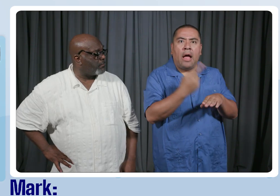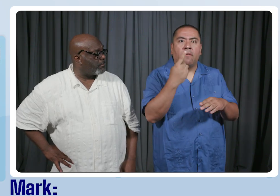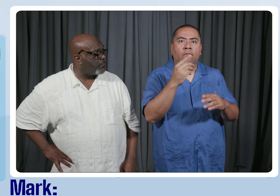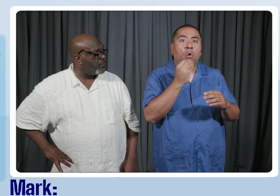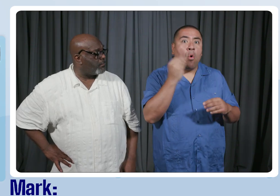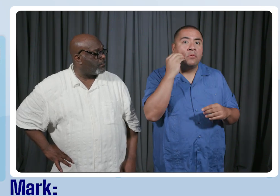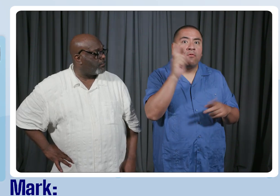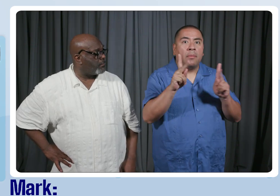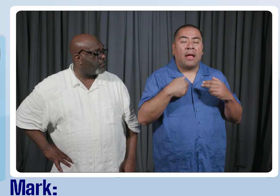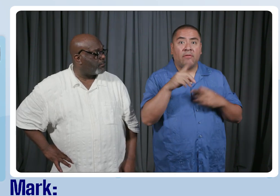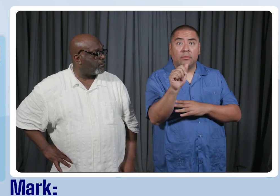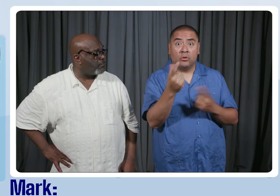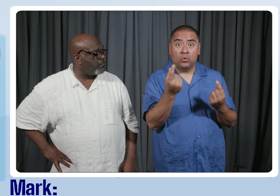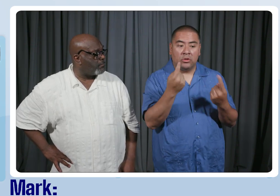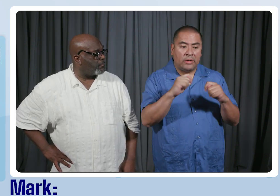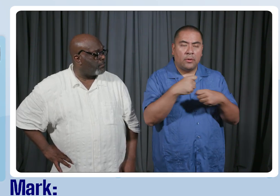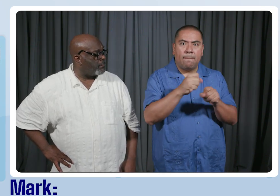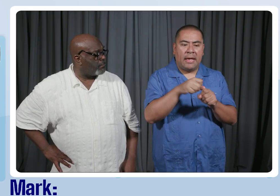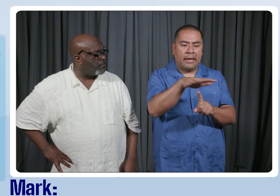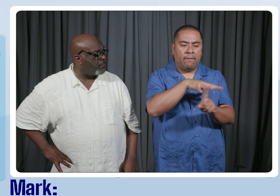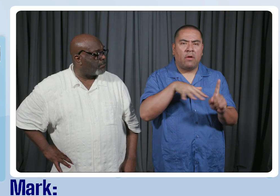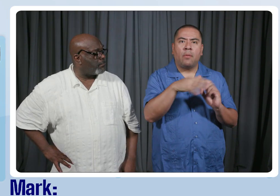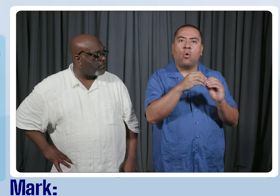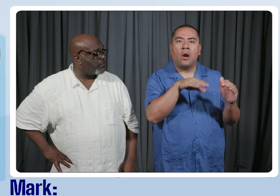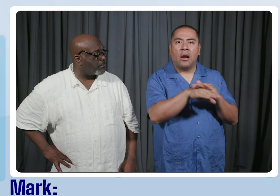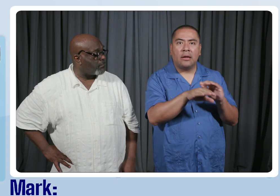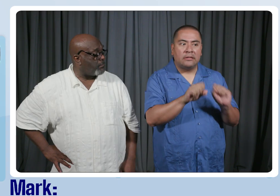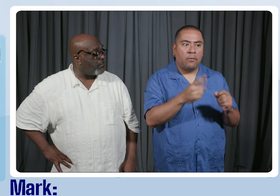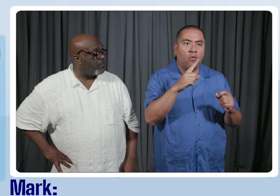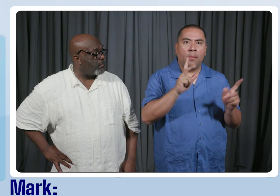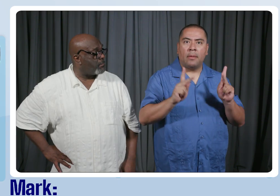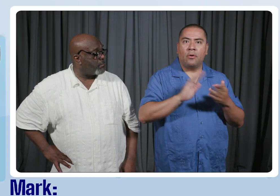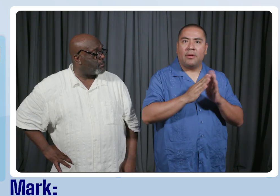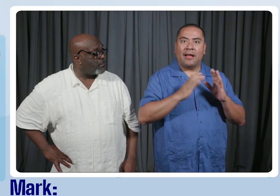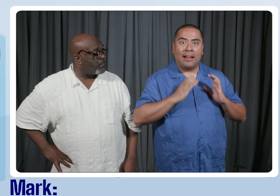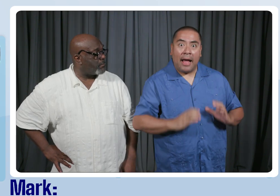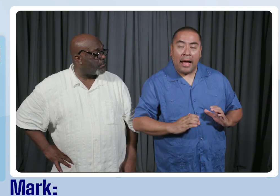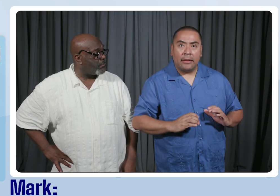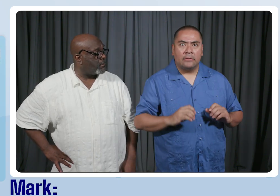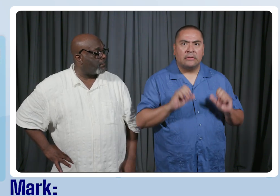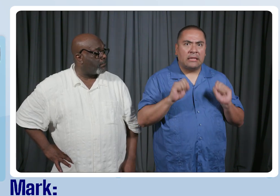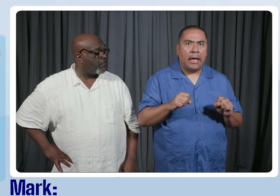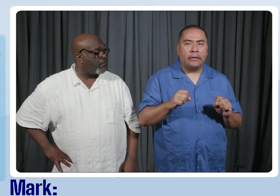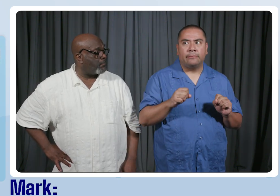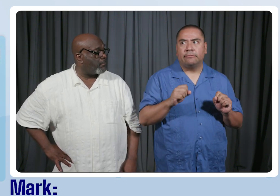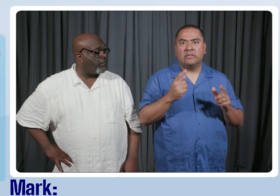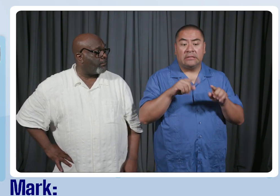are trying to create an accessible environment for the people who are clients. That can come in one of many